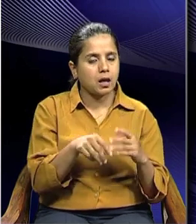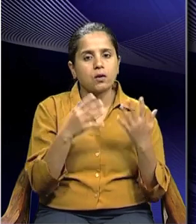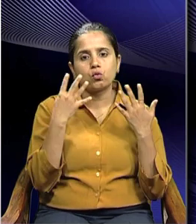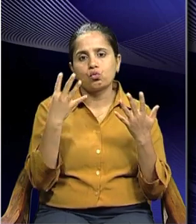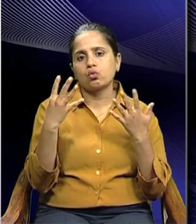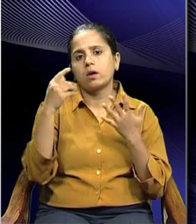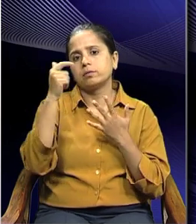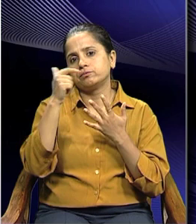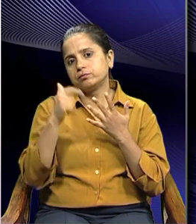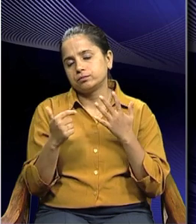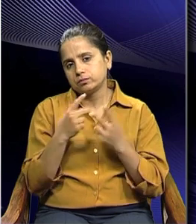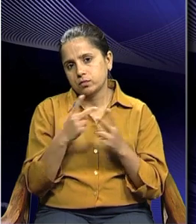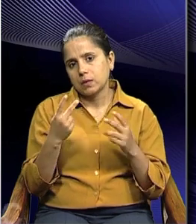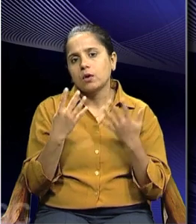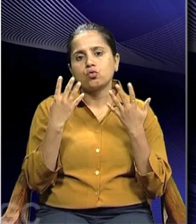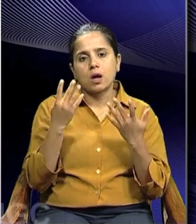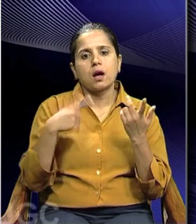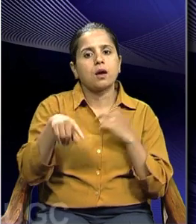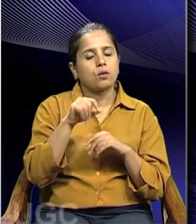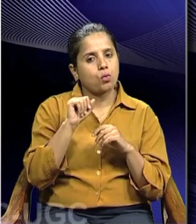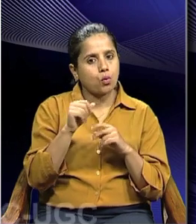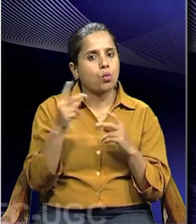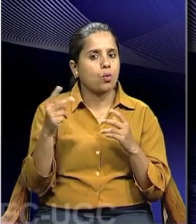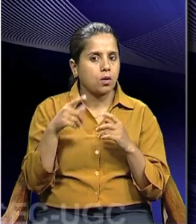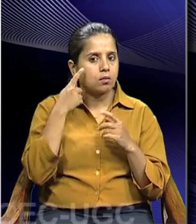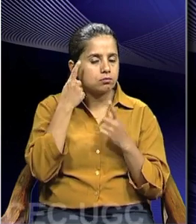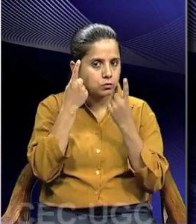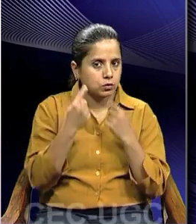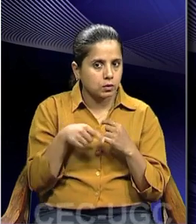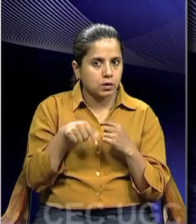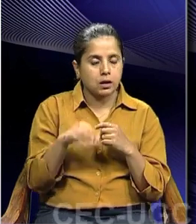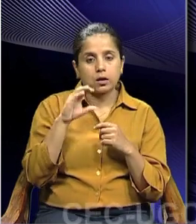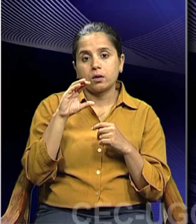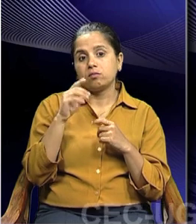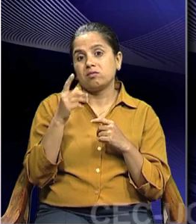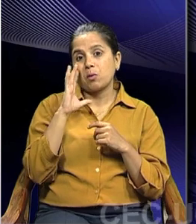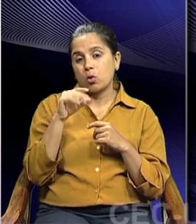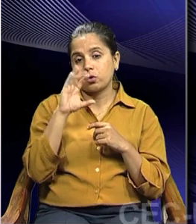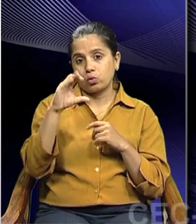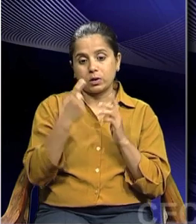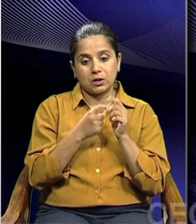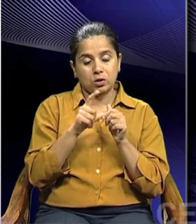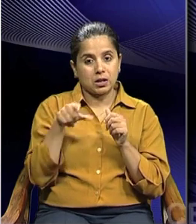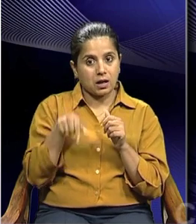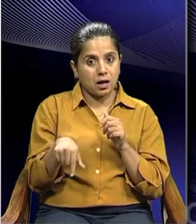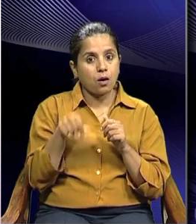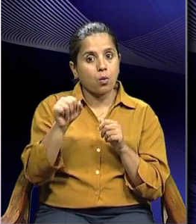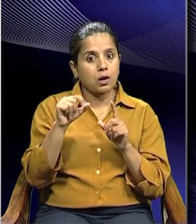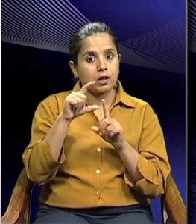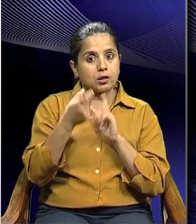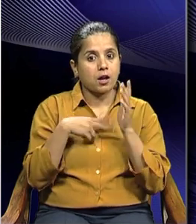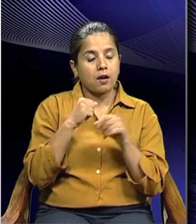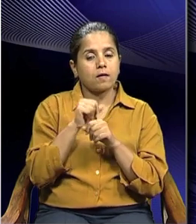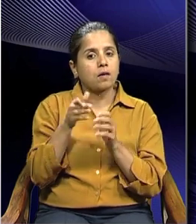factors, 9 component analysis. The next one is critical driving forces. What are the critical driving forces